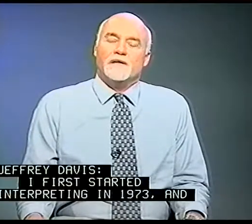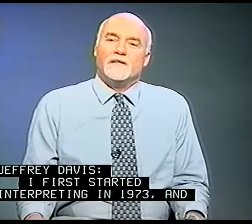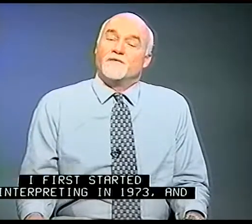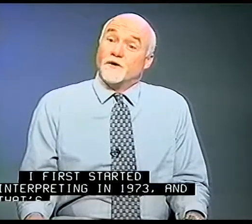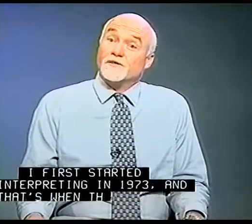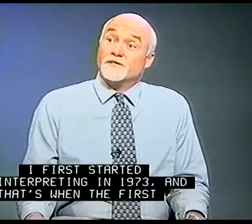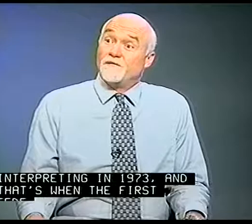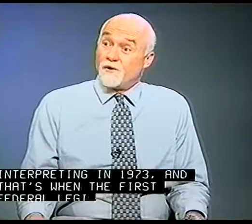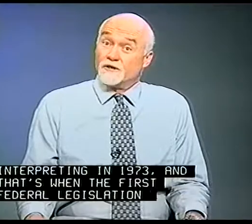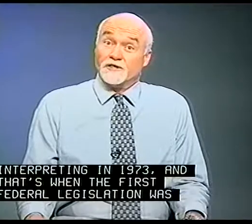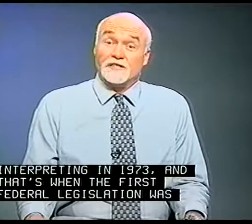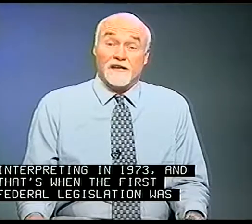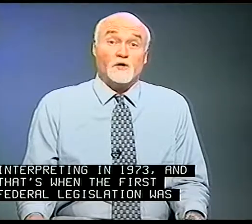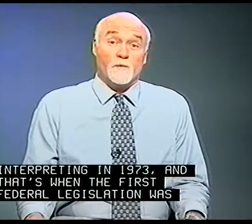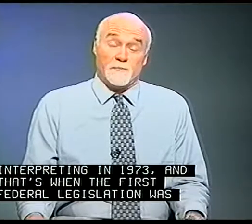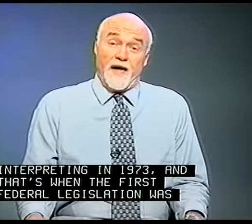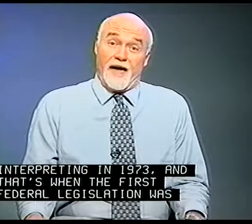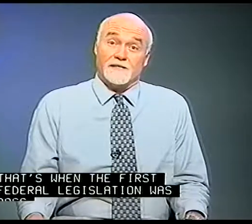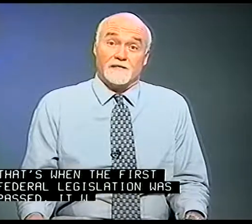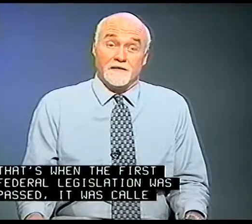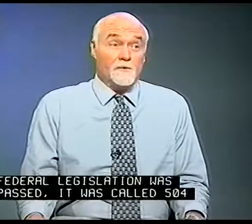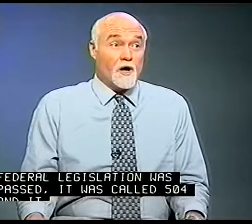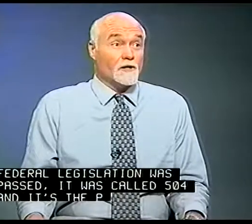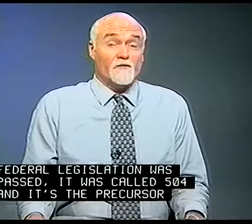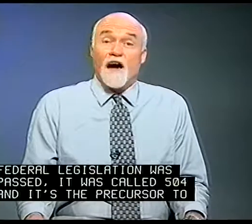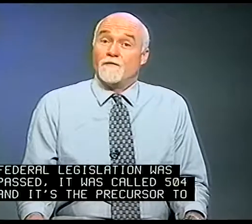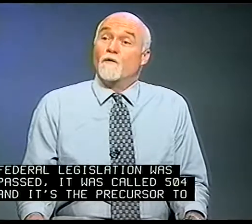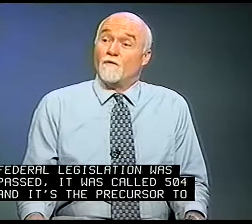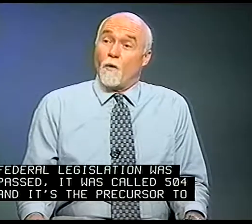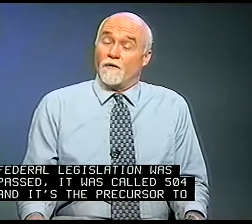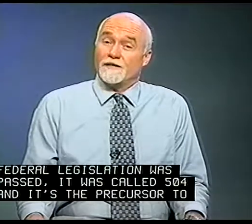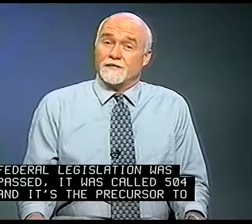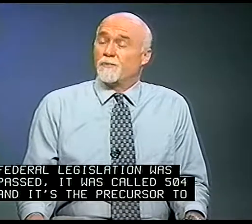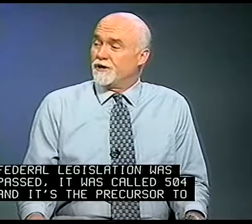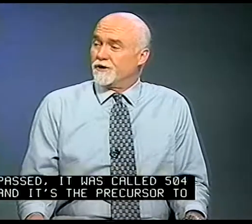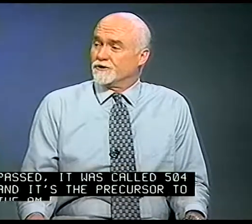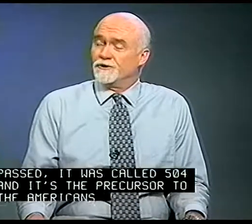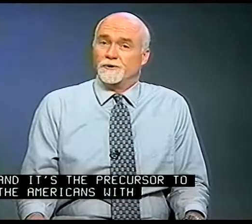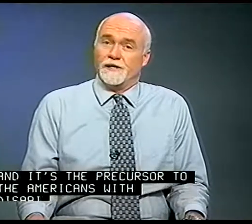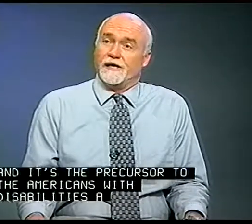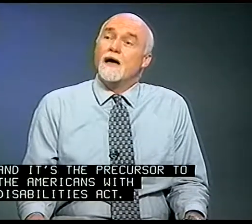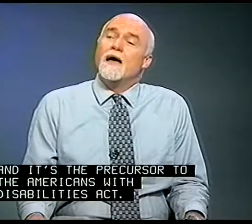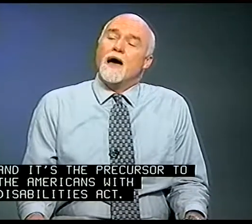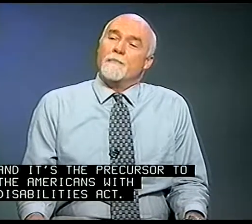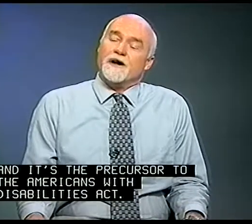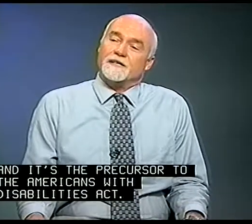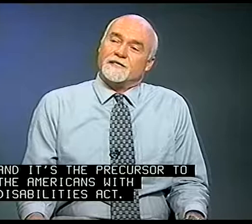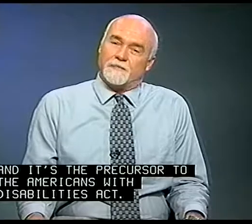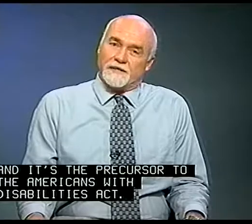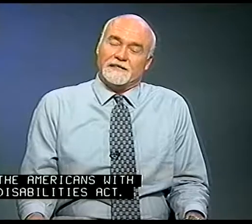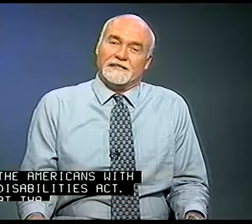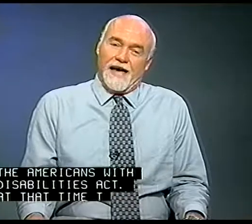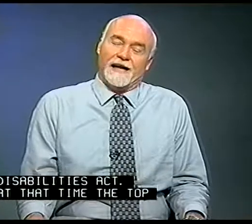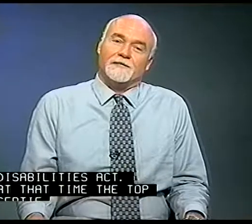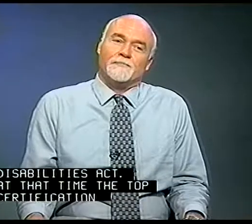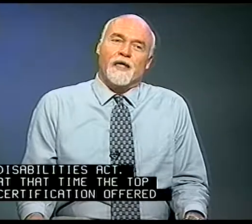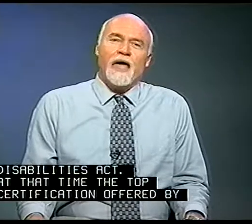the first federal legislation was passed. It was called 504. That's the precursor to the American Disabilities Act. And